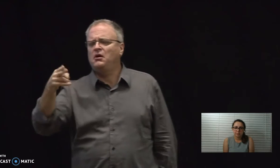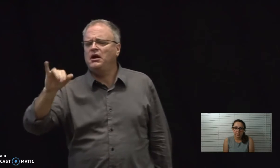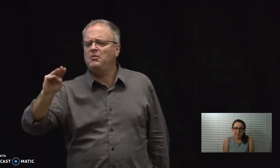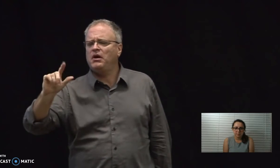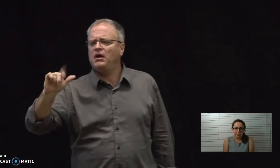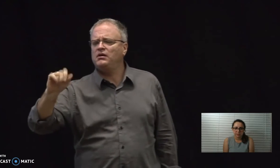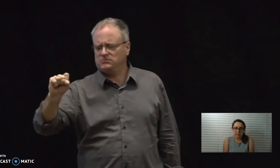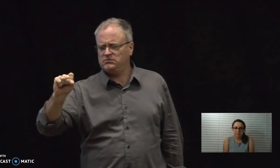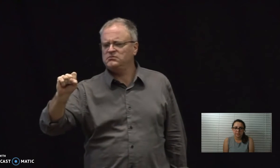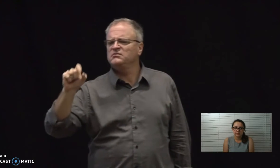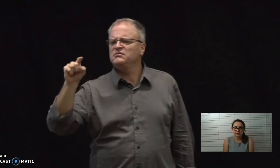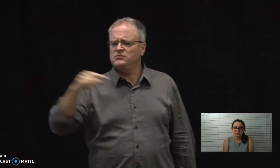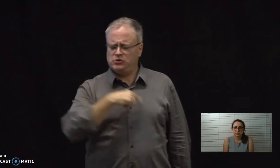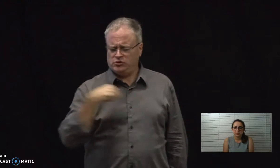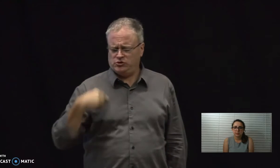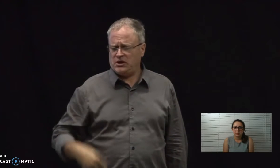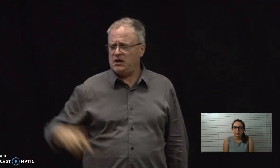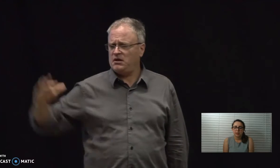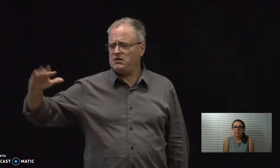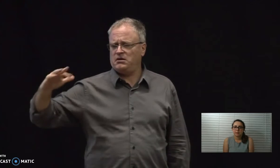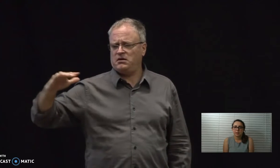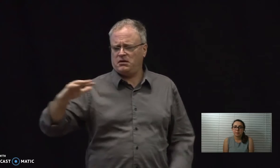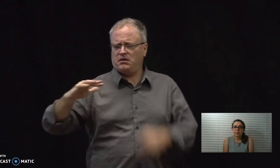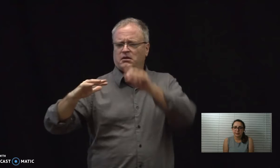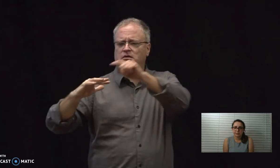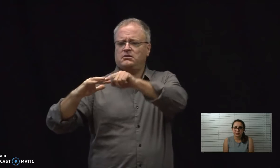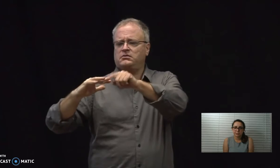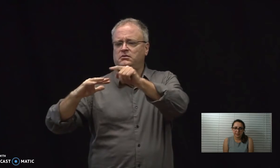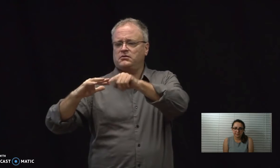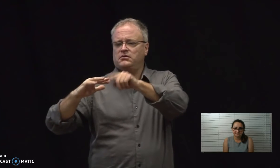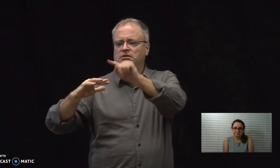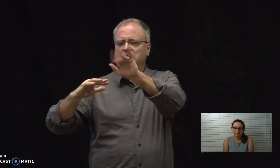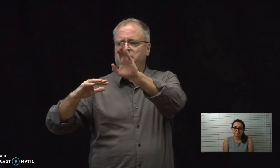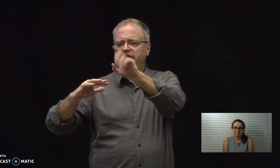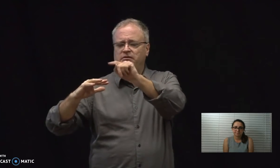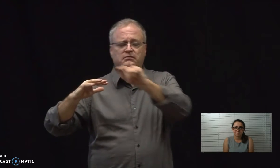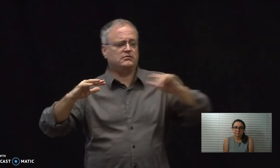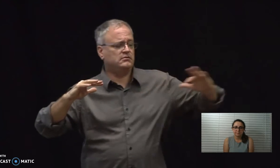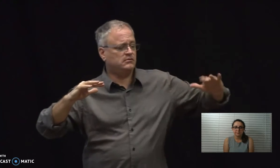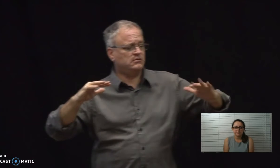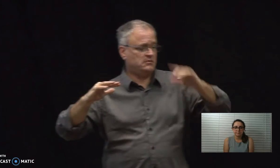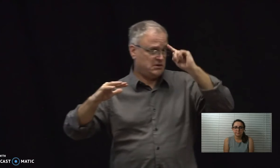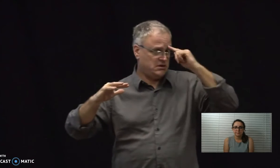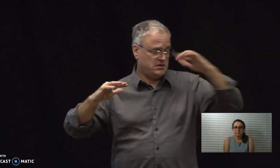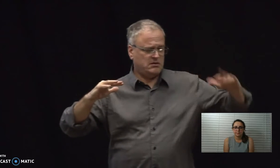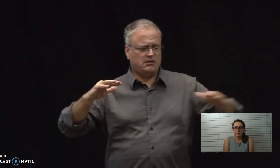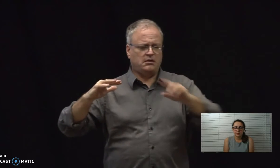Have you guys been there before? Or it's in the Himalayas in China.